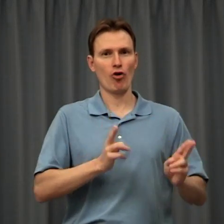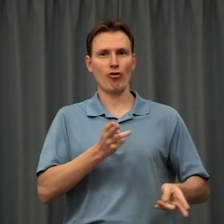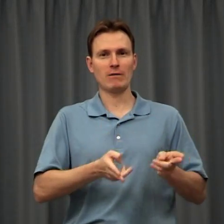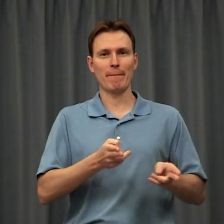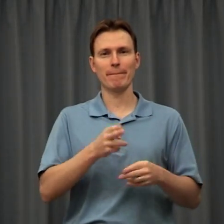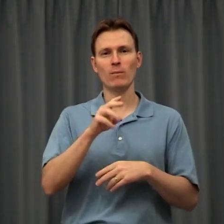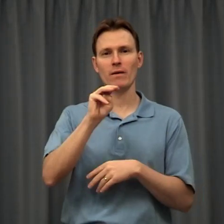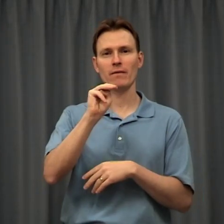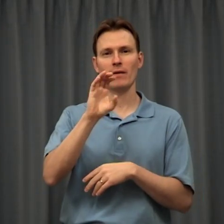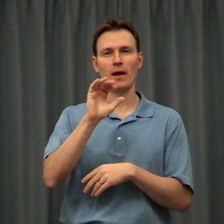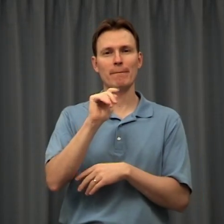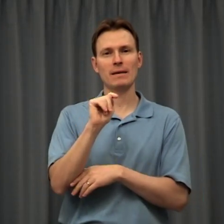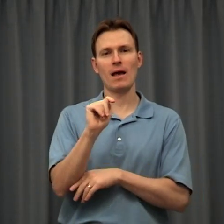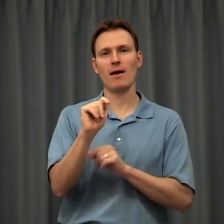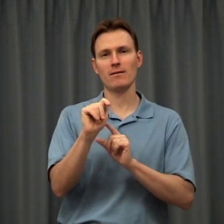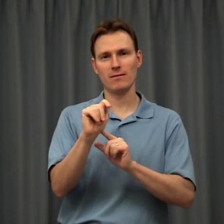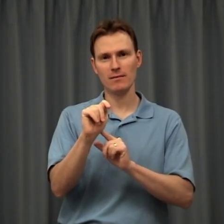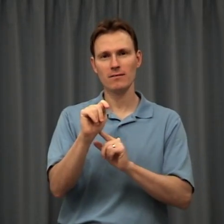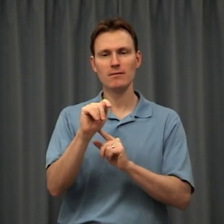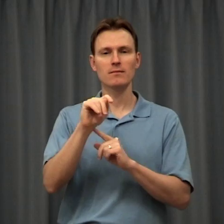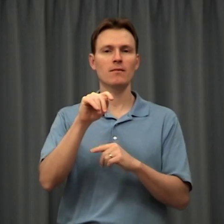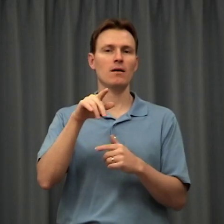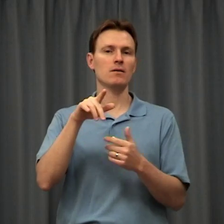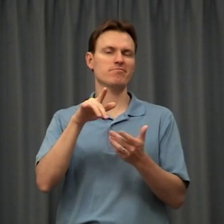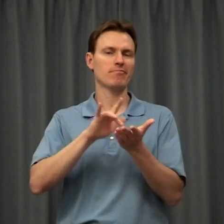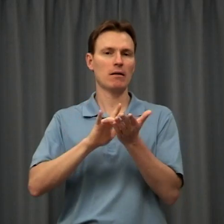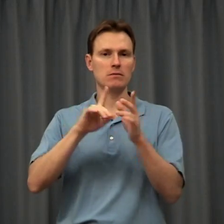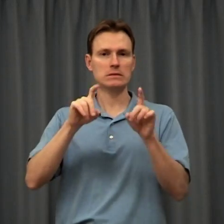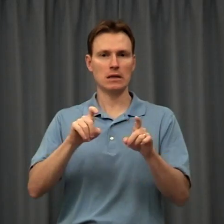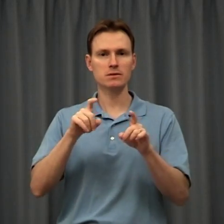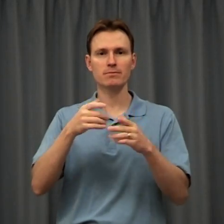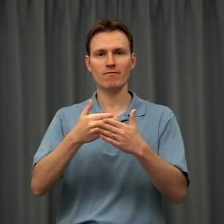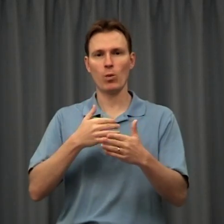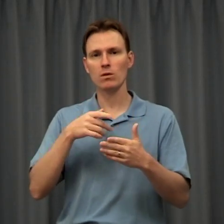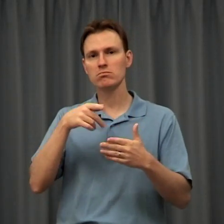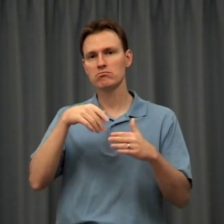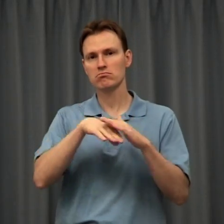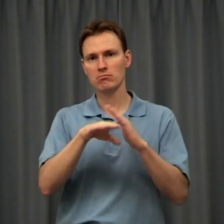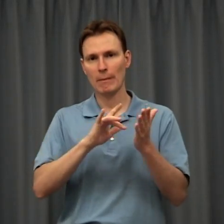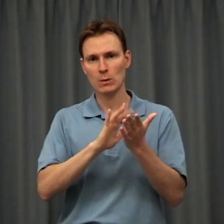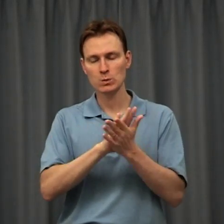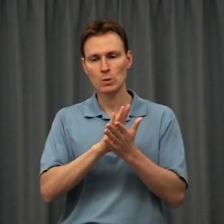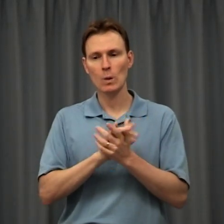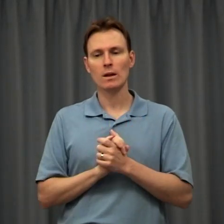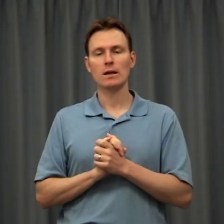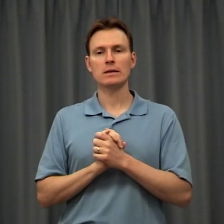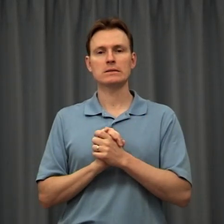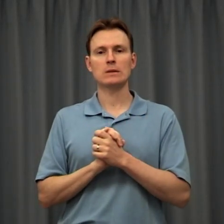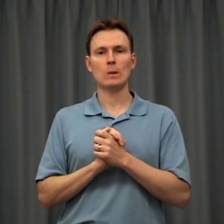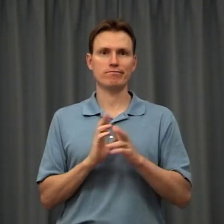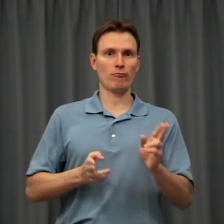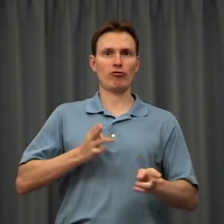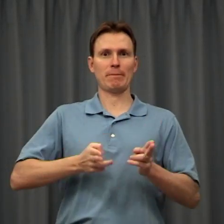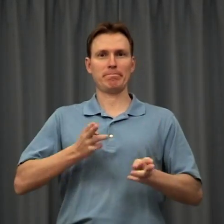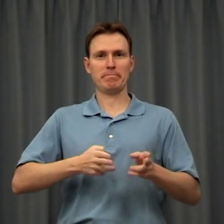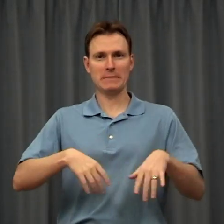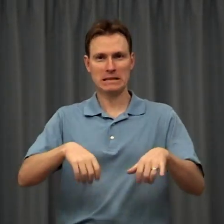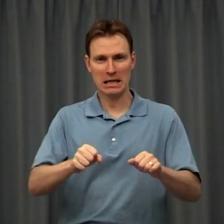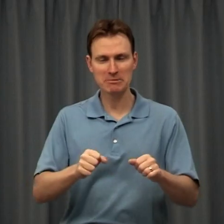So I decided to hurry up and take the MCAT, a medical test before being admitted into school. I quickly